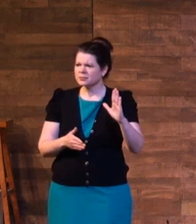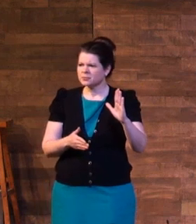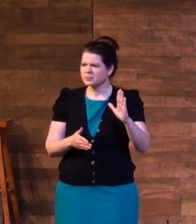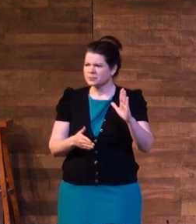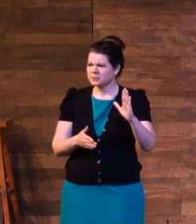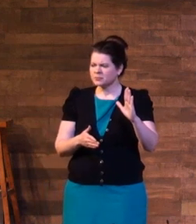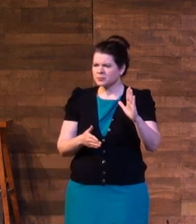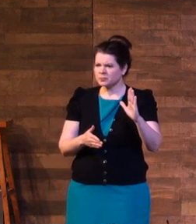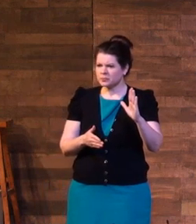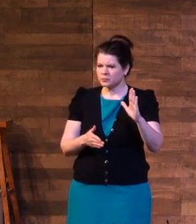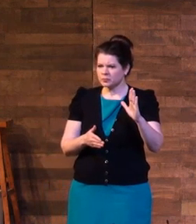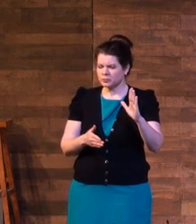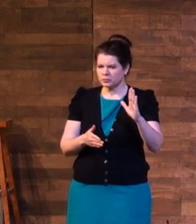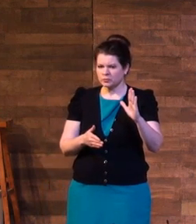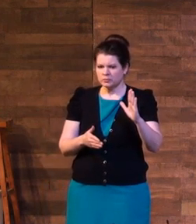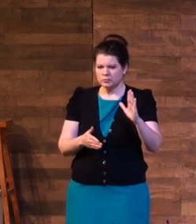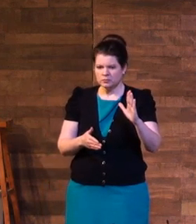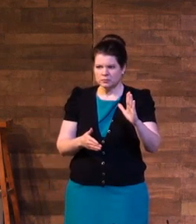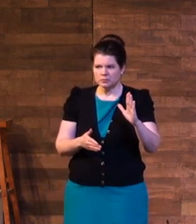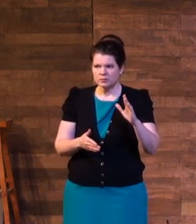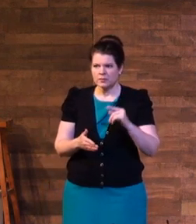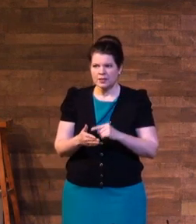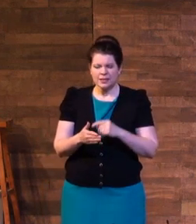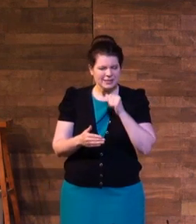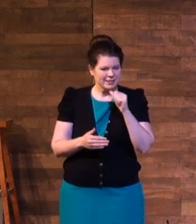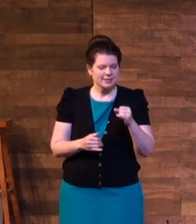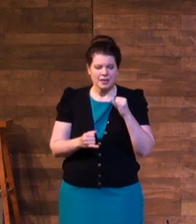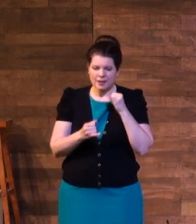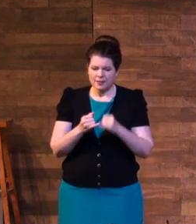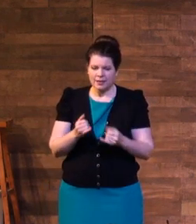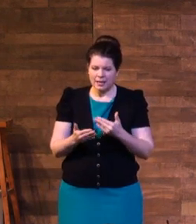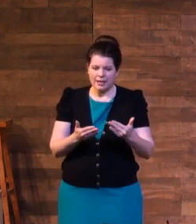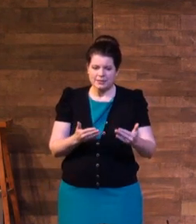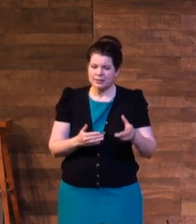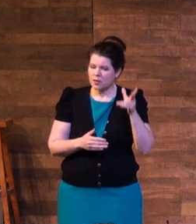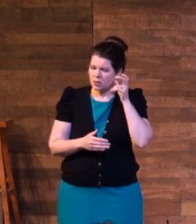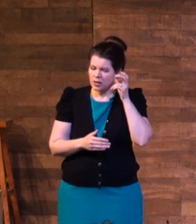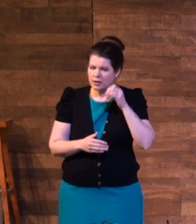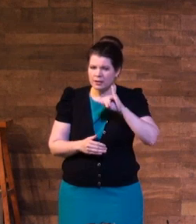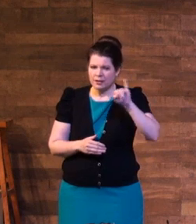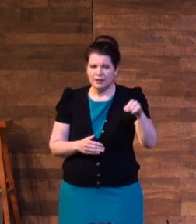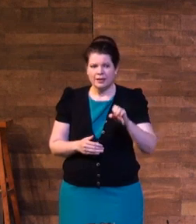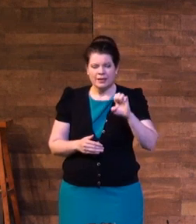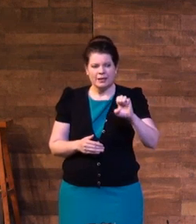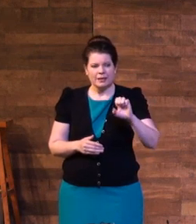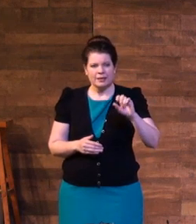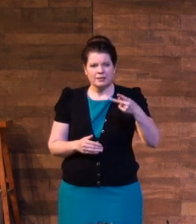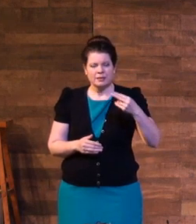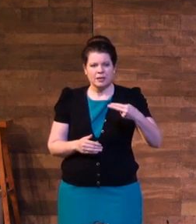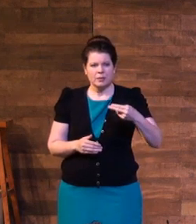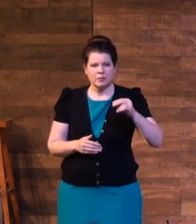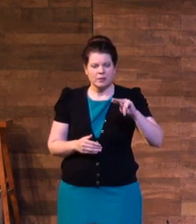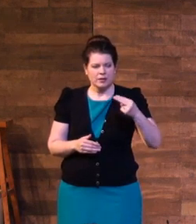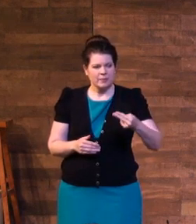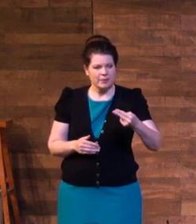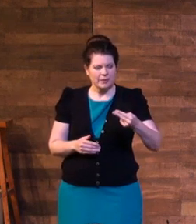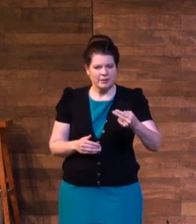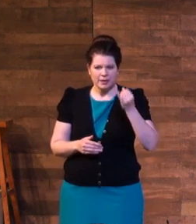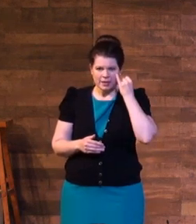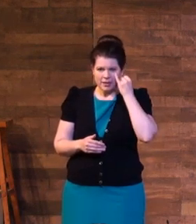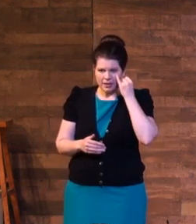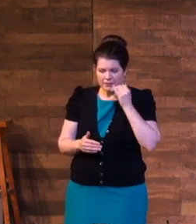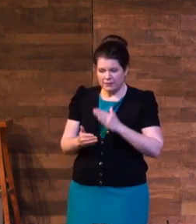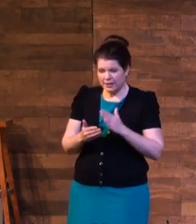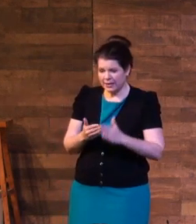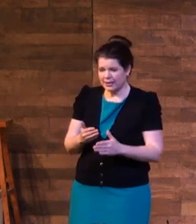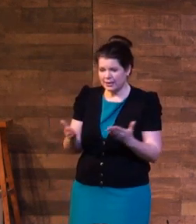Because this isn't the last thing we hear about Jephthah. I mean, if it ended here, at least we could say, well, he's a man of his